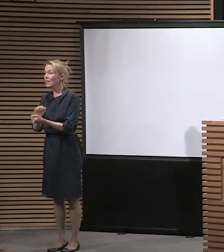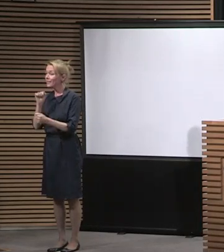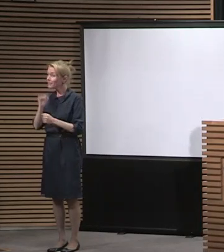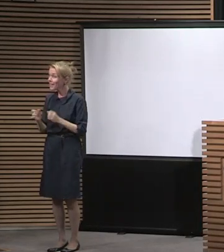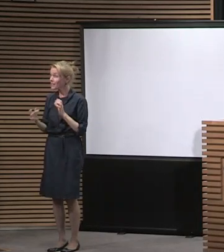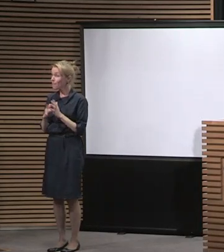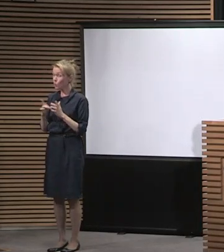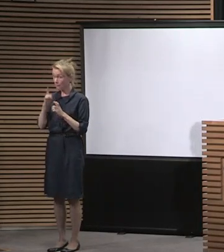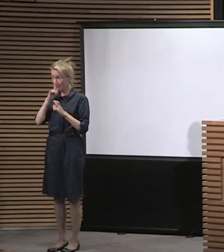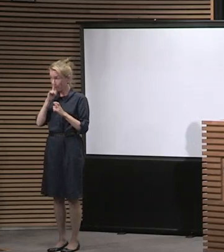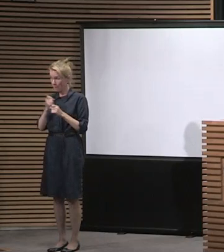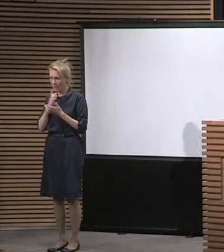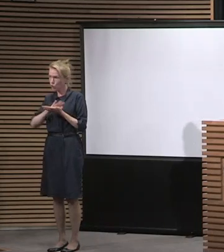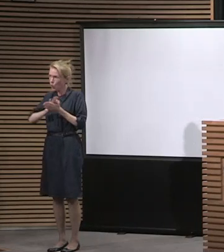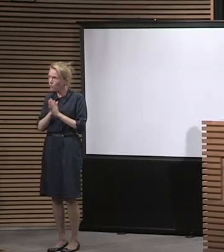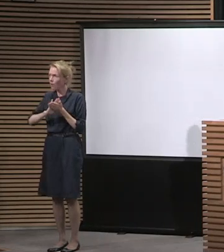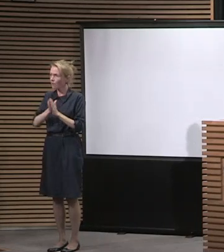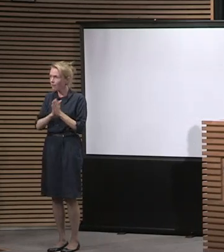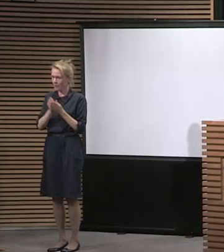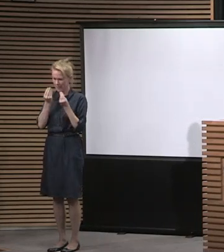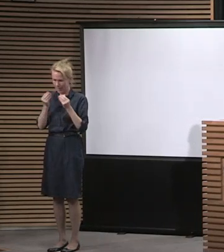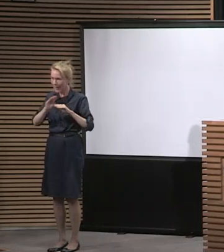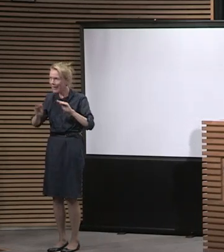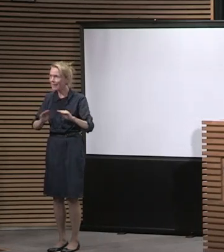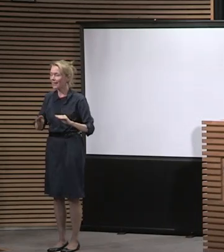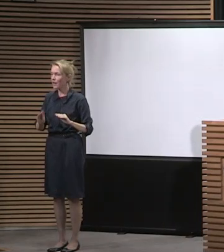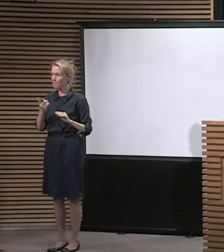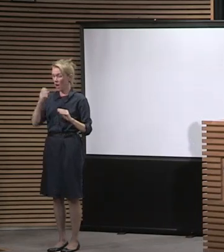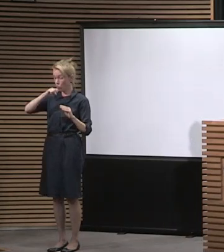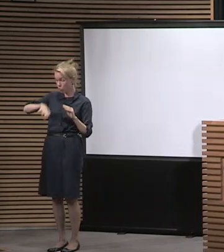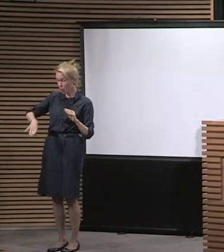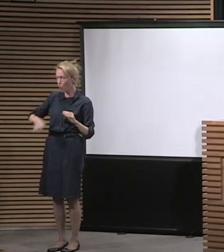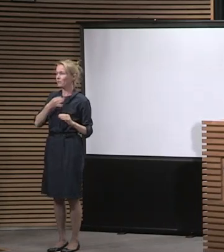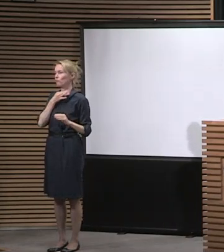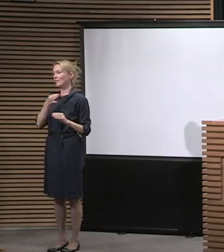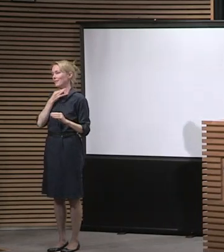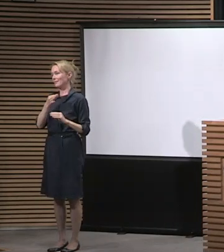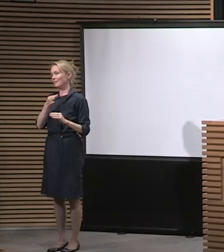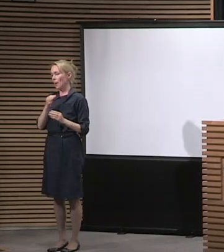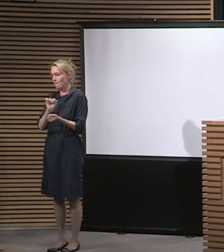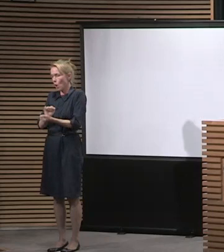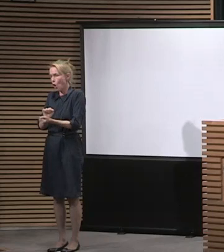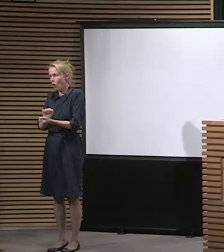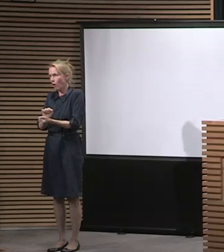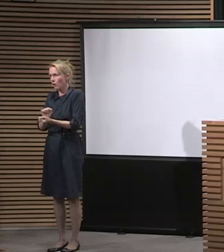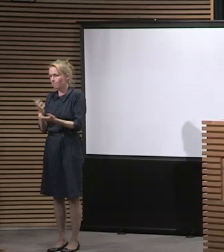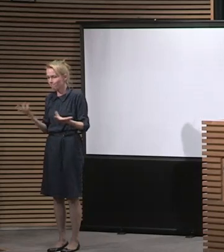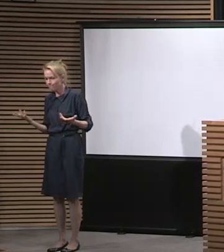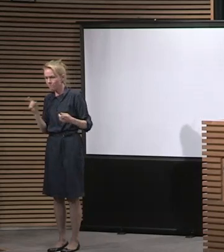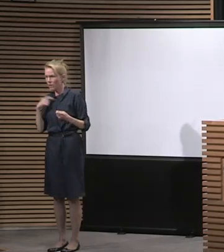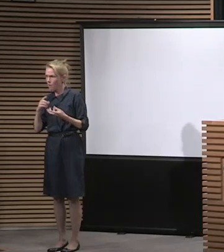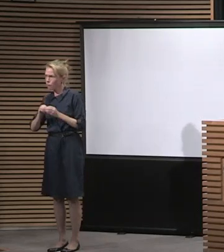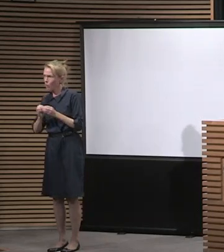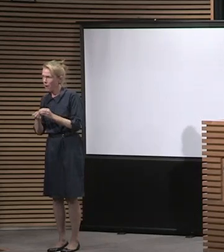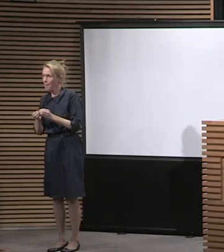increased markedly. Unfortunately, disposing of wet wipes down the toilet leads to extra blockages in the sewer network, and this